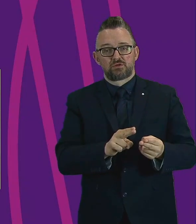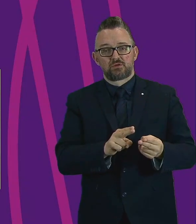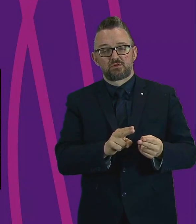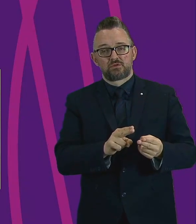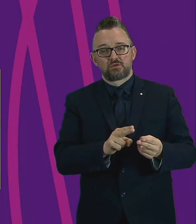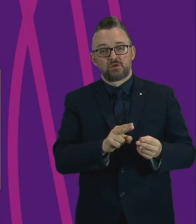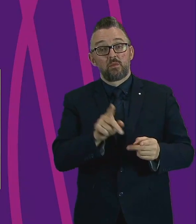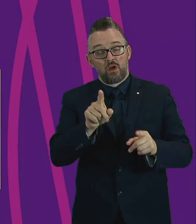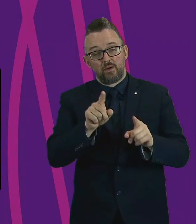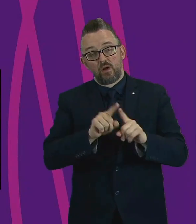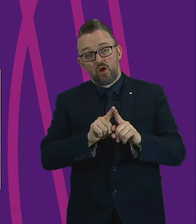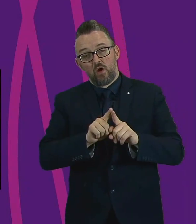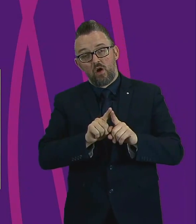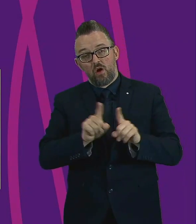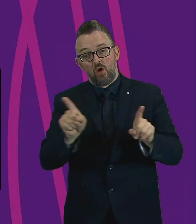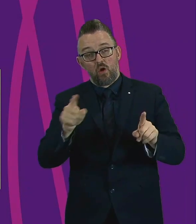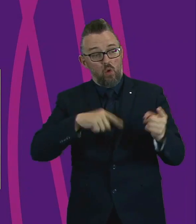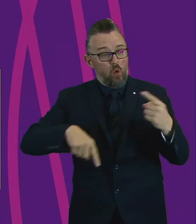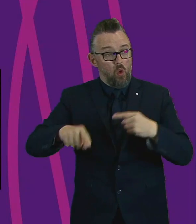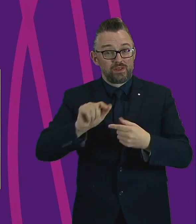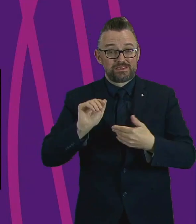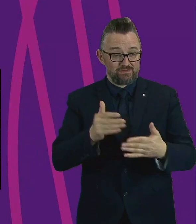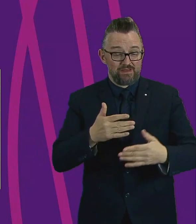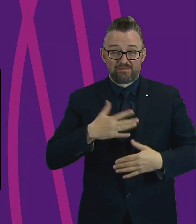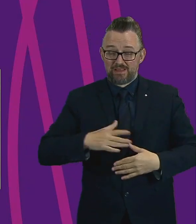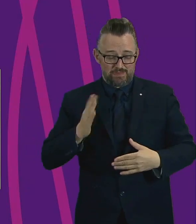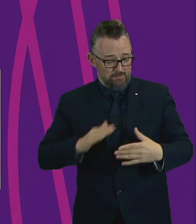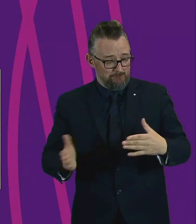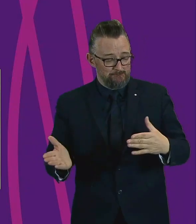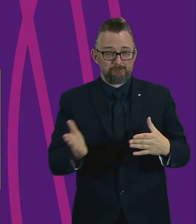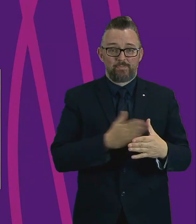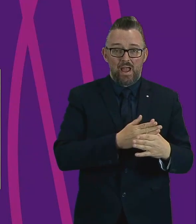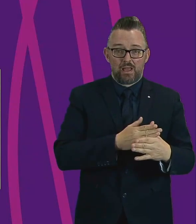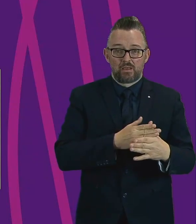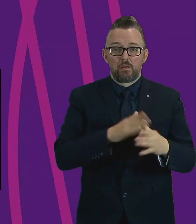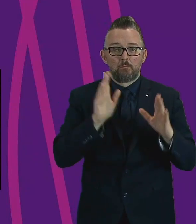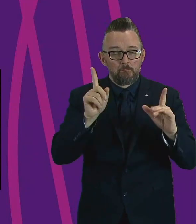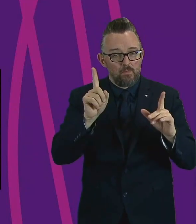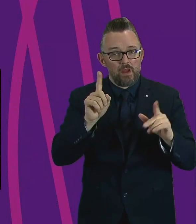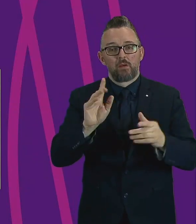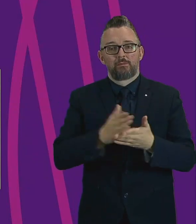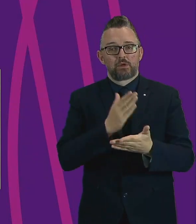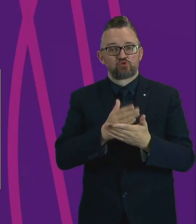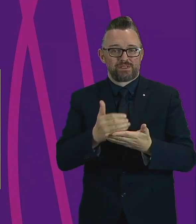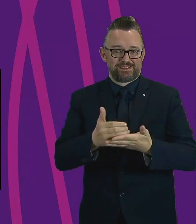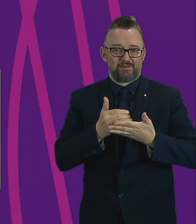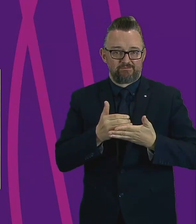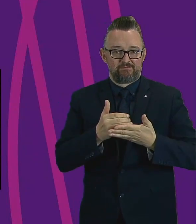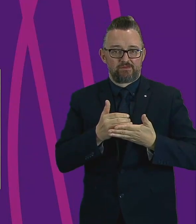effort must be made to now restore services while also ensuring that this is done safely and sustainably.